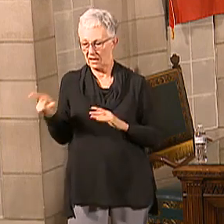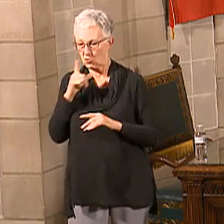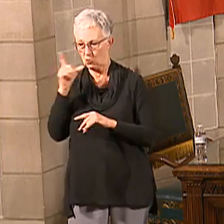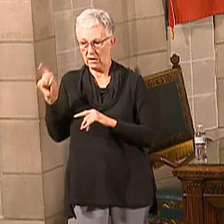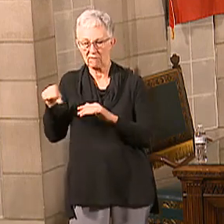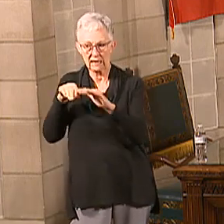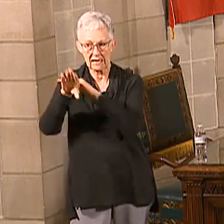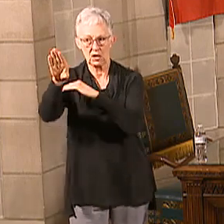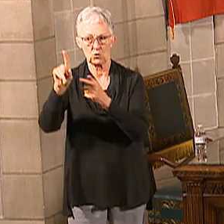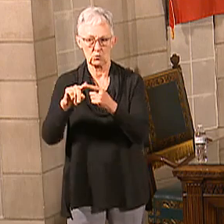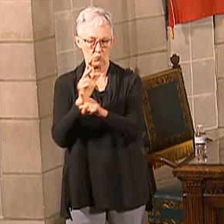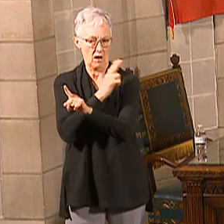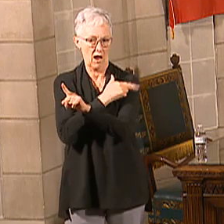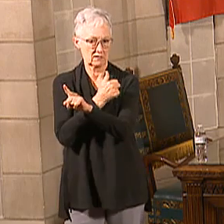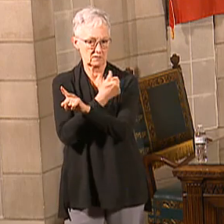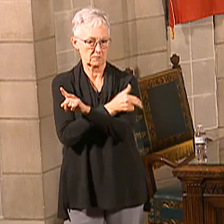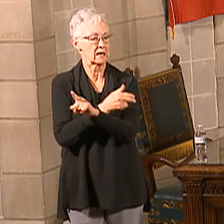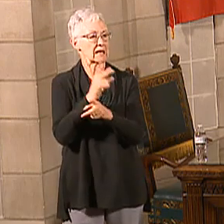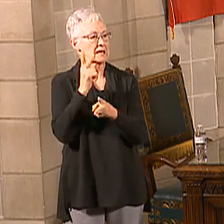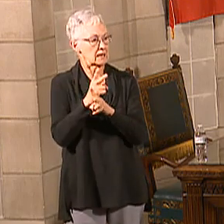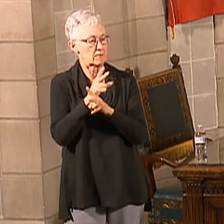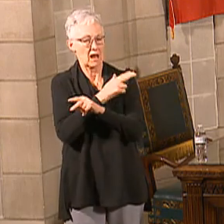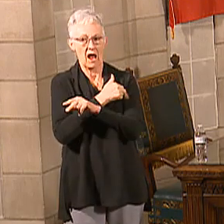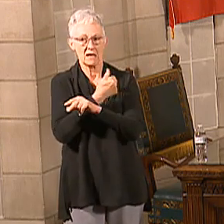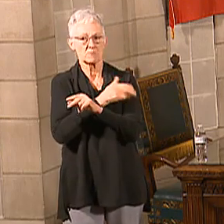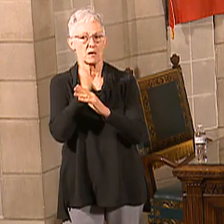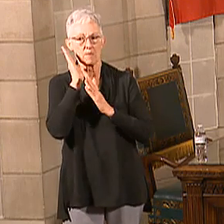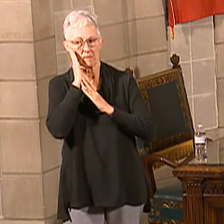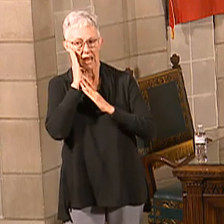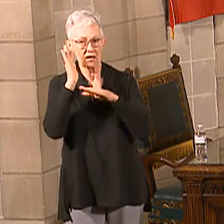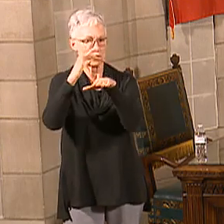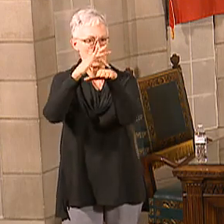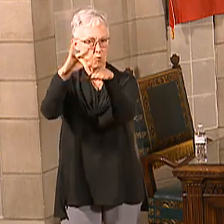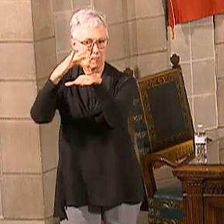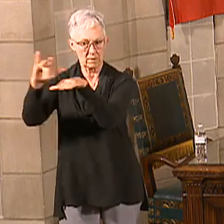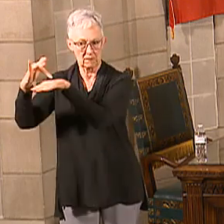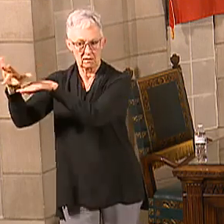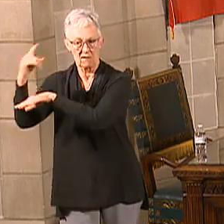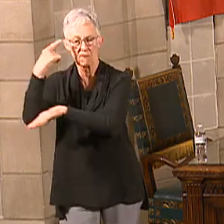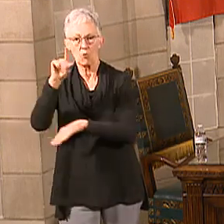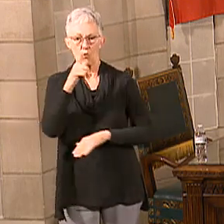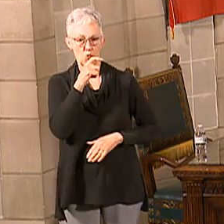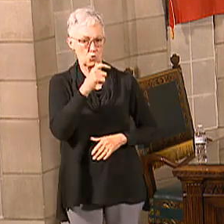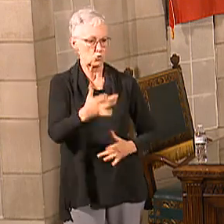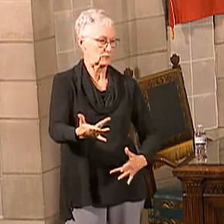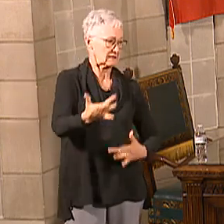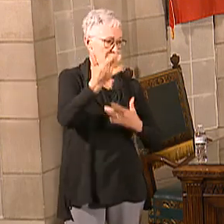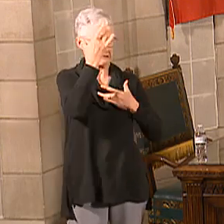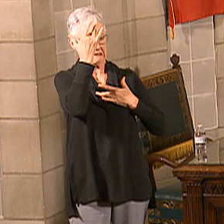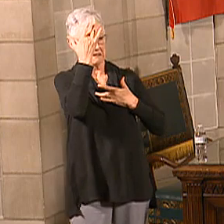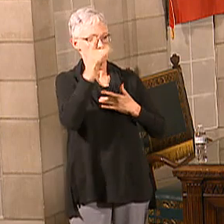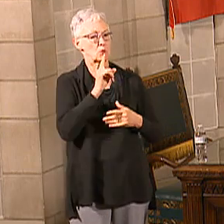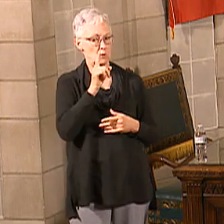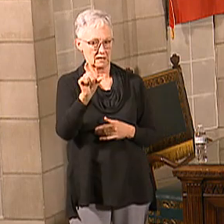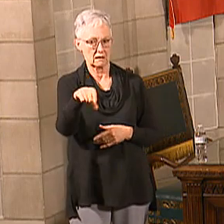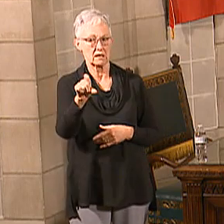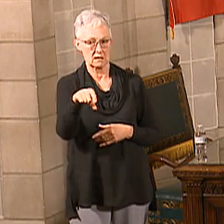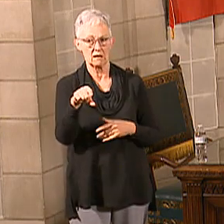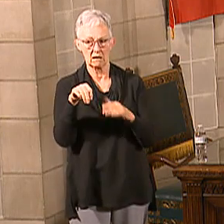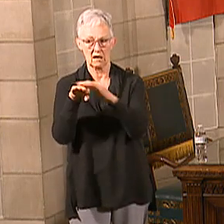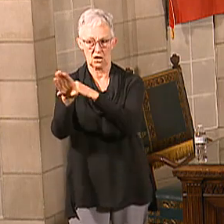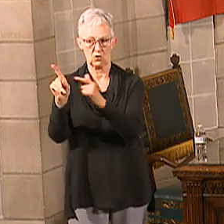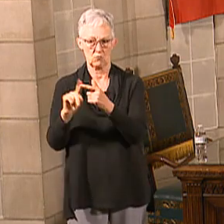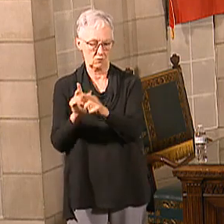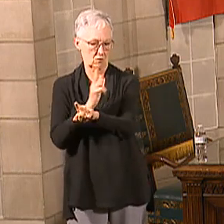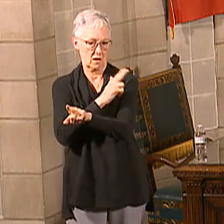while putting people into a setting that they can continue to convalesce. So we're very pleased to be able to announce that, and again, just a great cooperation between state government